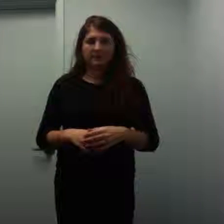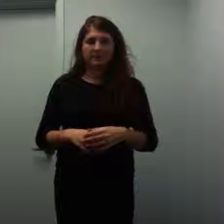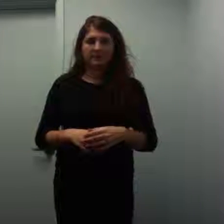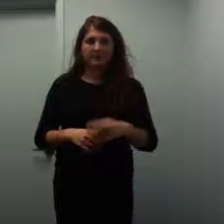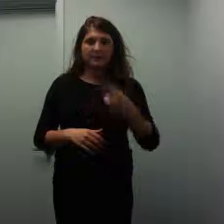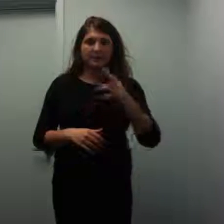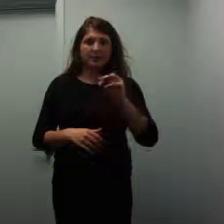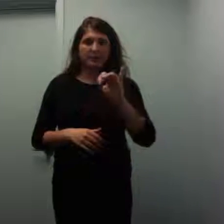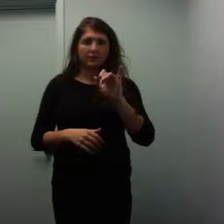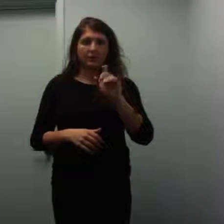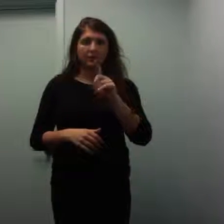fairly high.